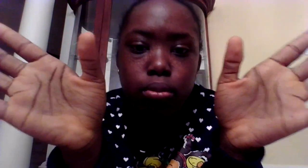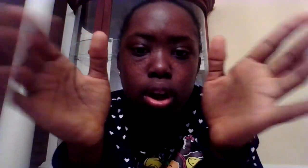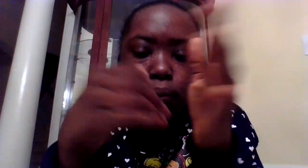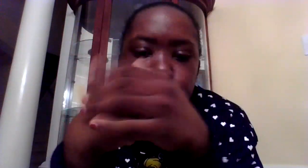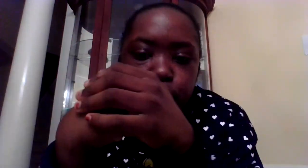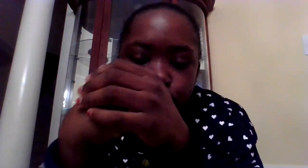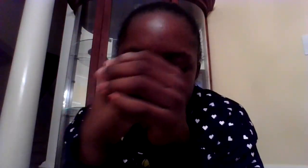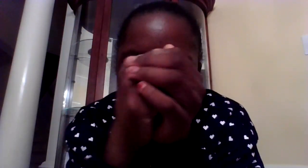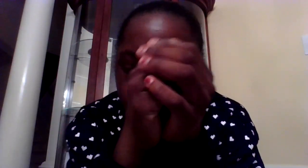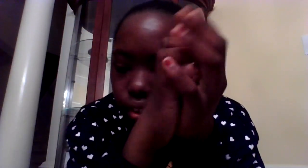far.